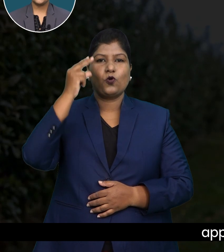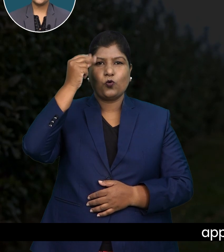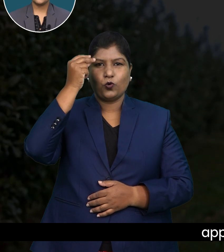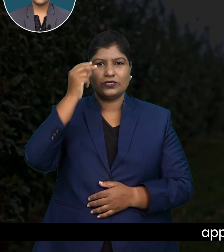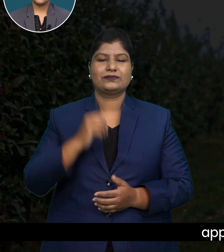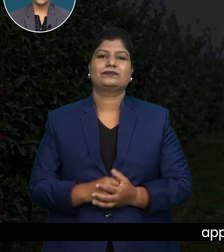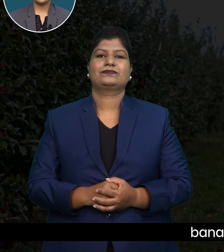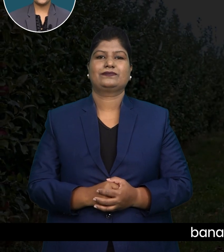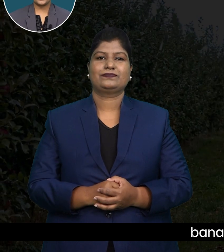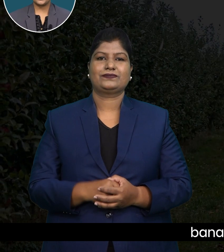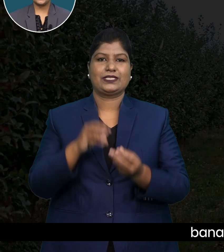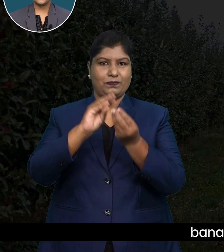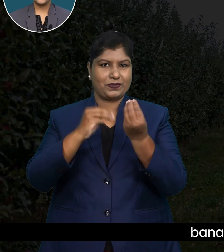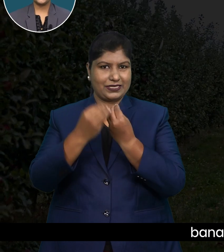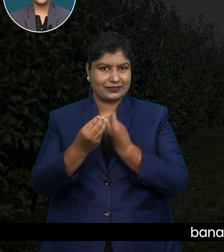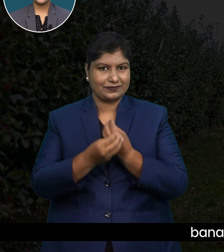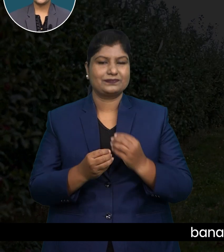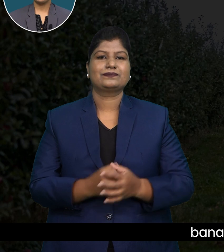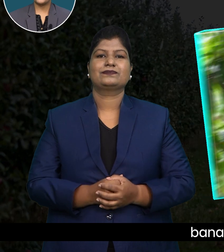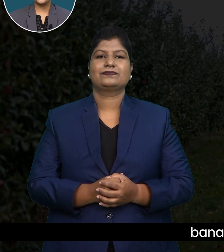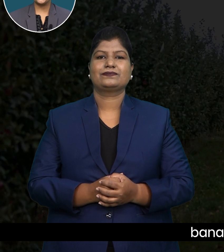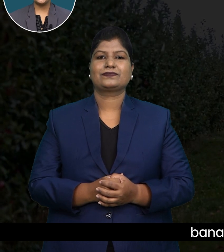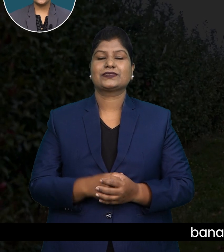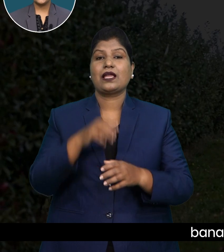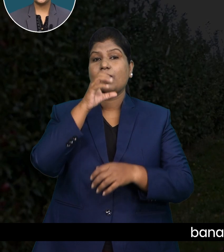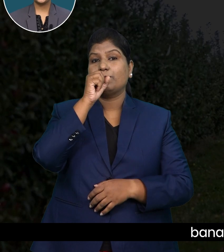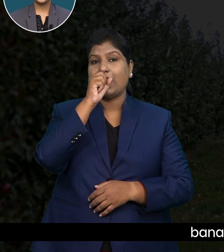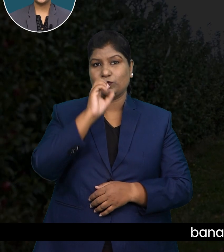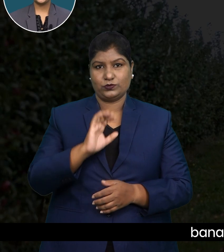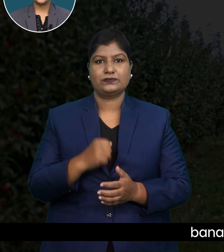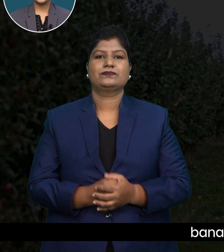oranges, bananas, mangoes,